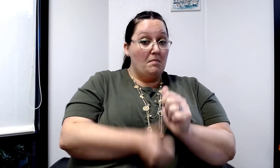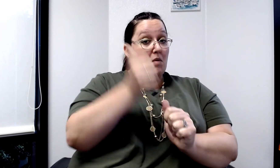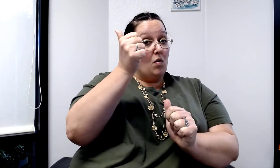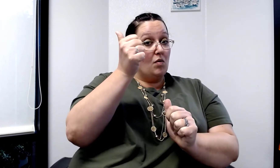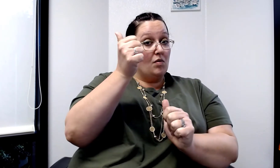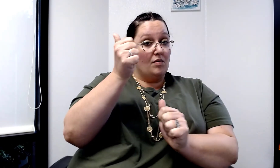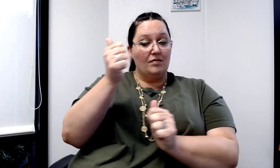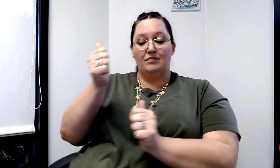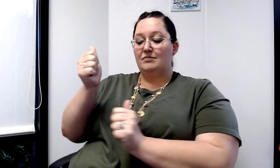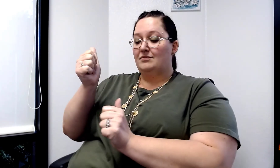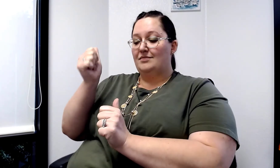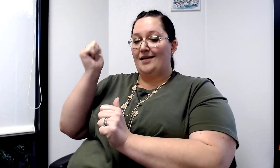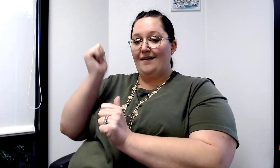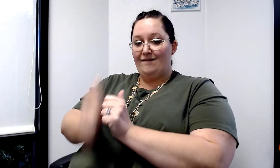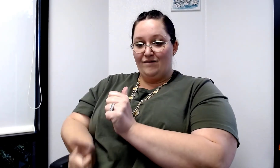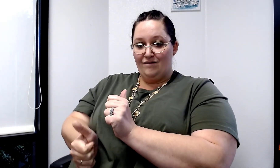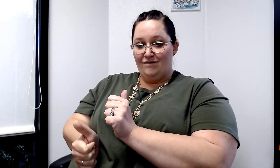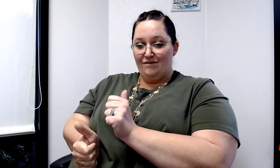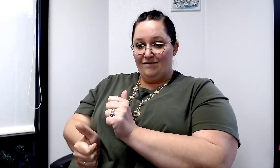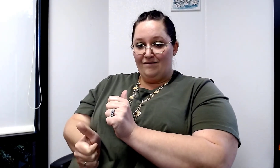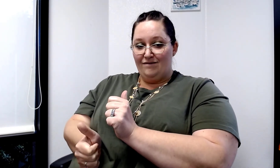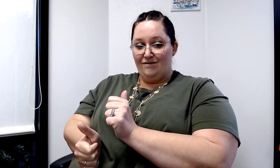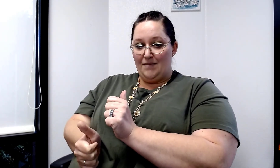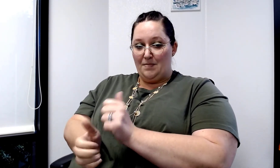Most goes up, each or every goes down.